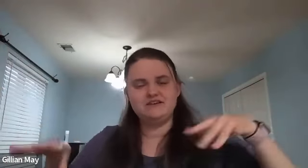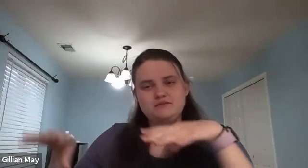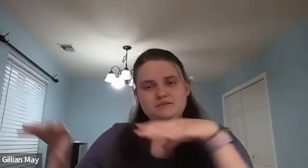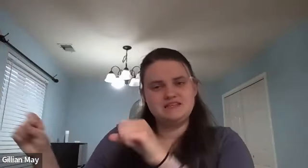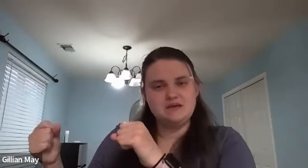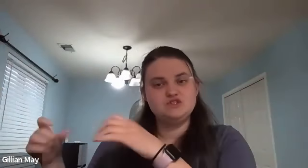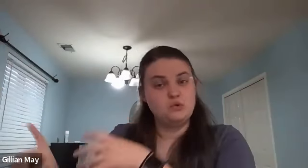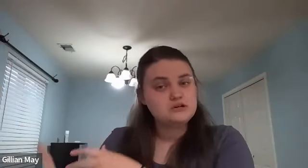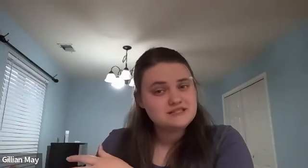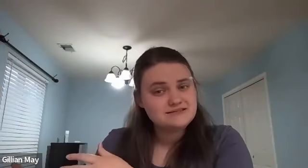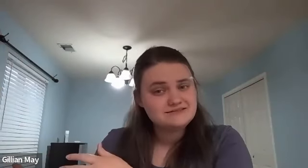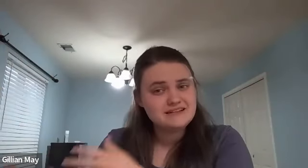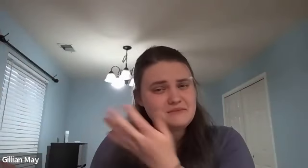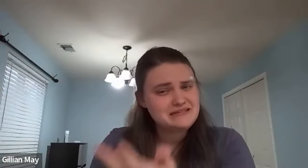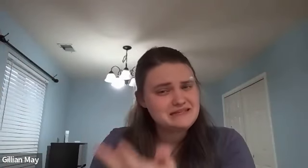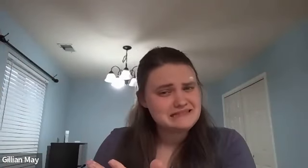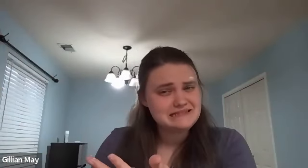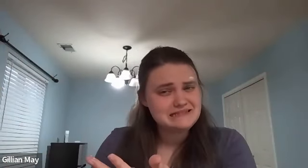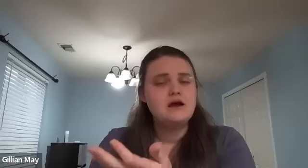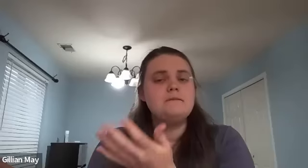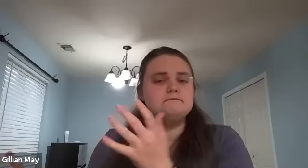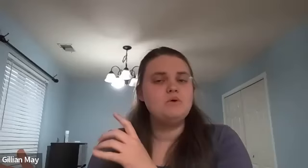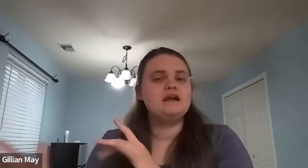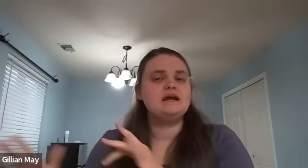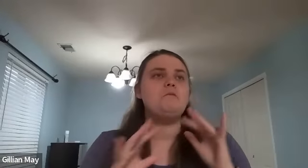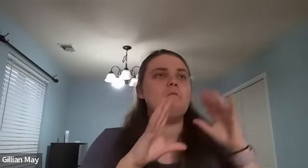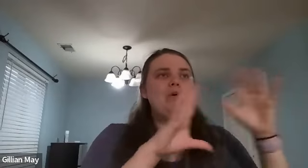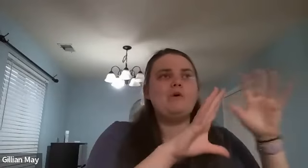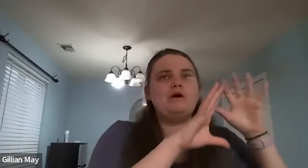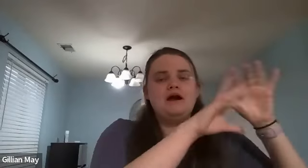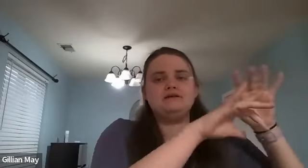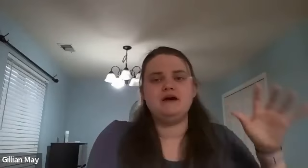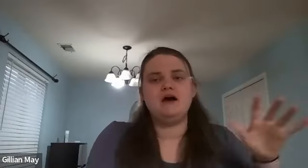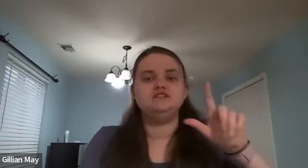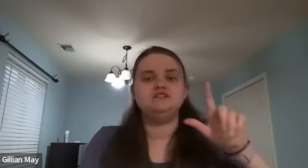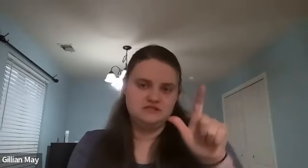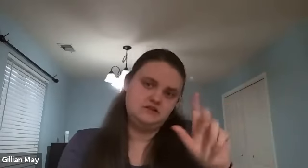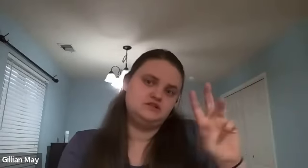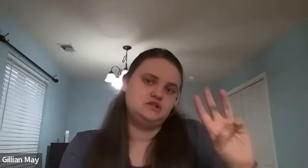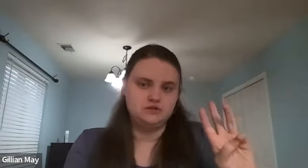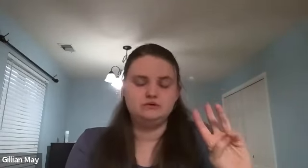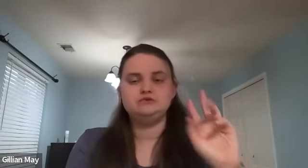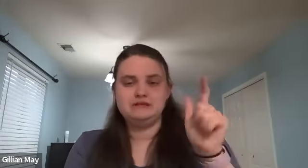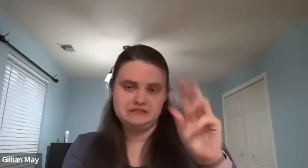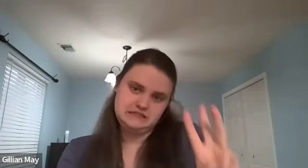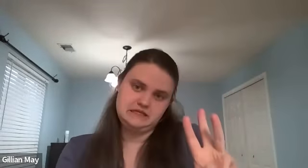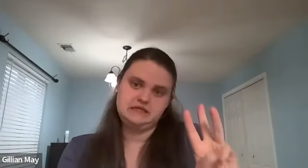from the same source, if that makes sense. But when I'm more out and about, I do see the 2,